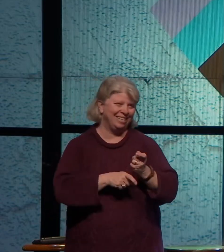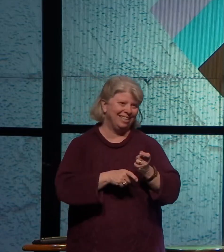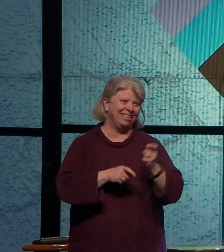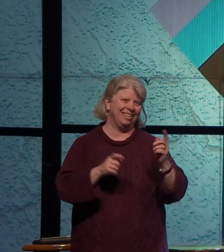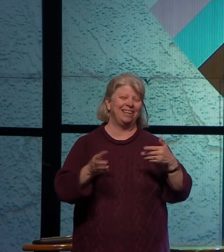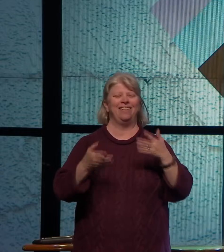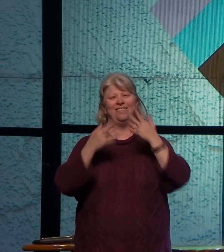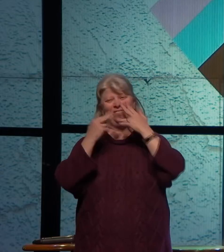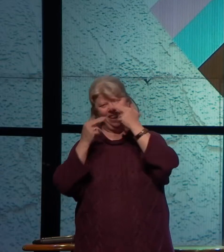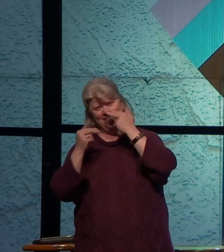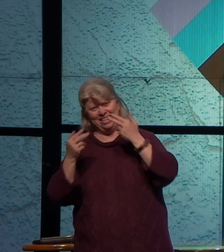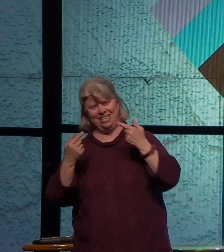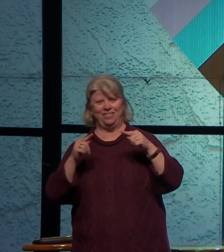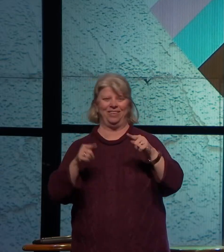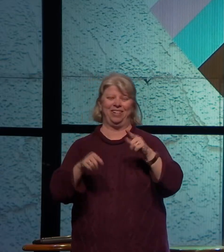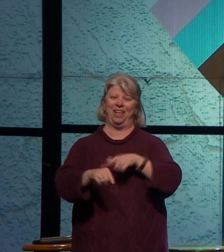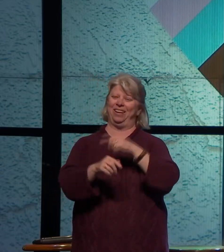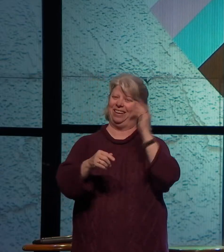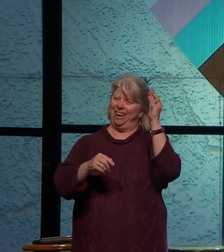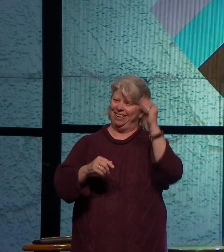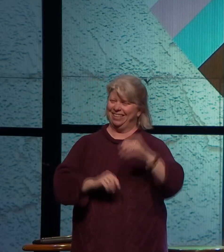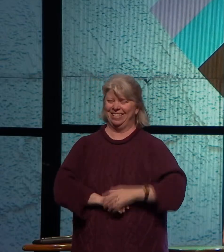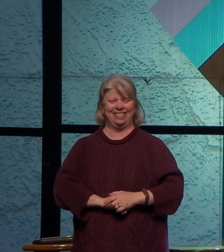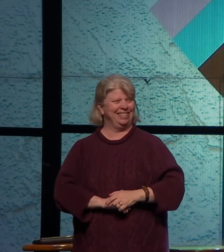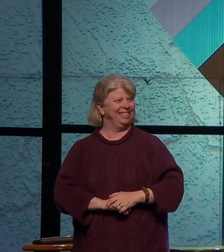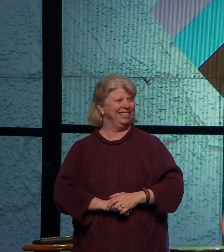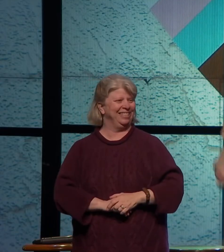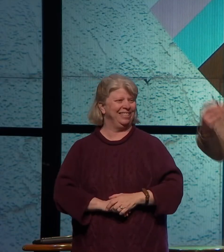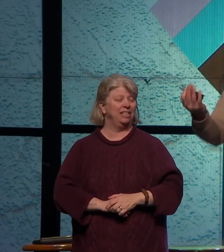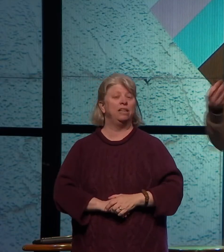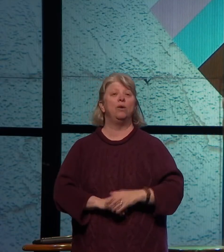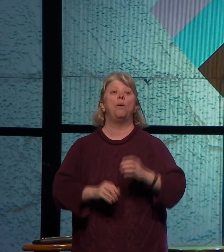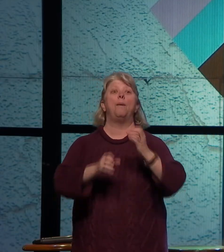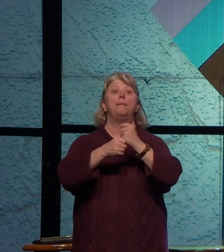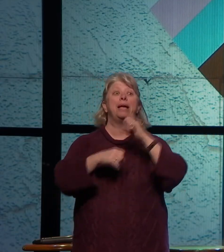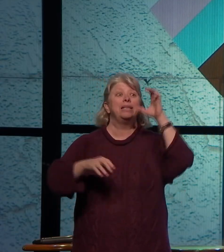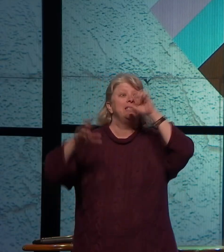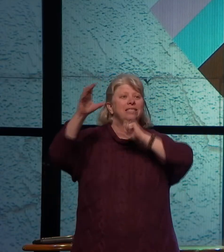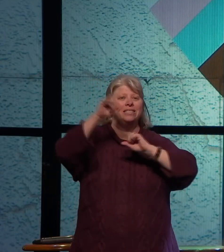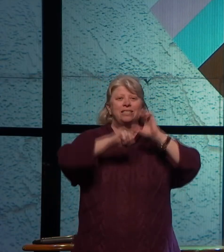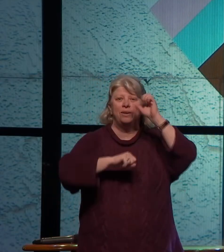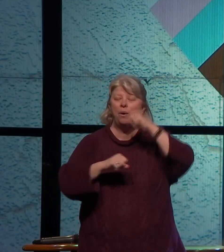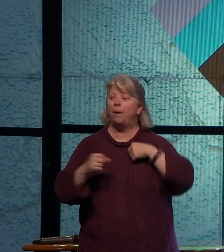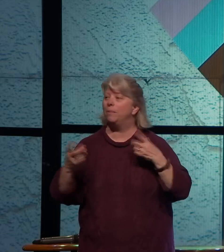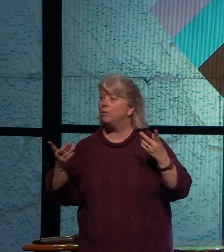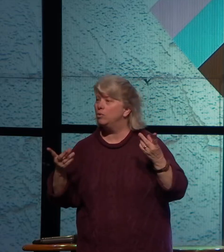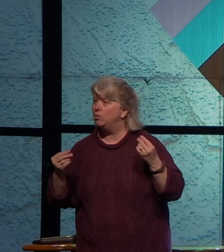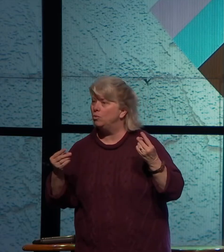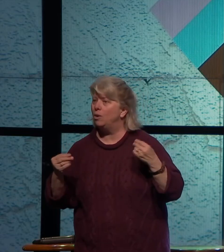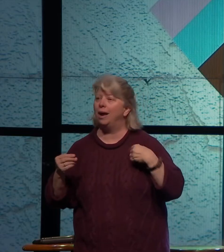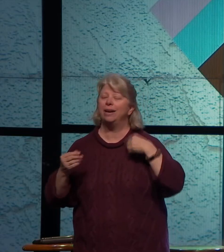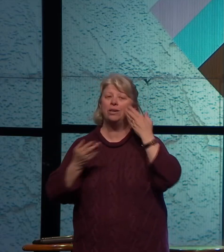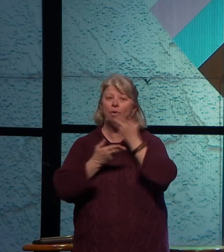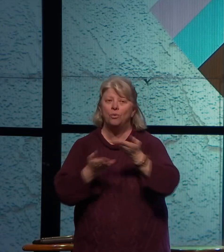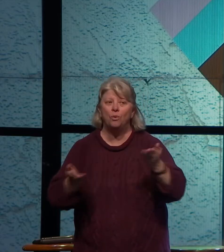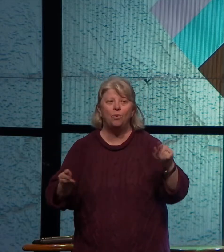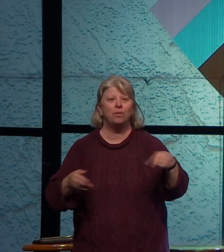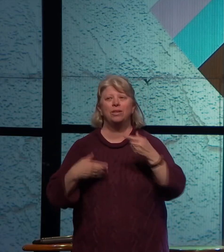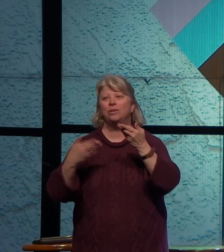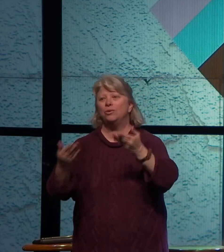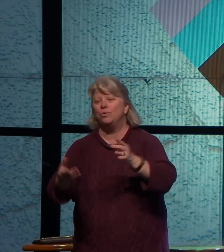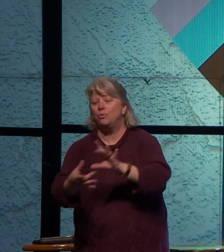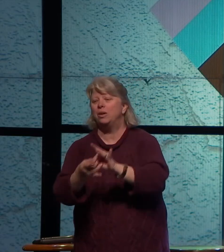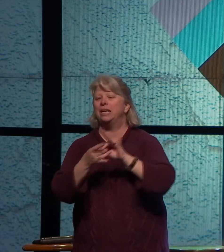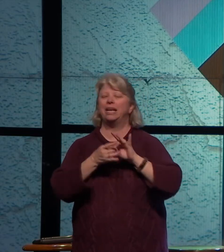some levity in the midst of a long talk, all right? But we make these assumptions, but what am I doing? I'm knowing you only as you relate